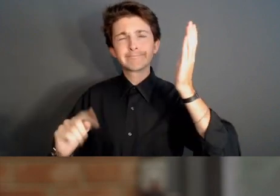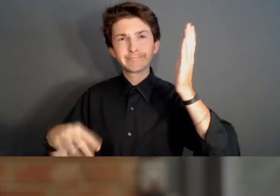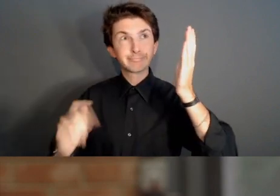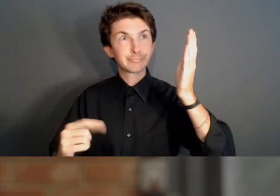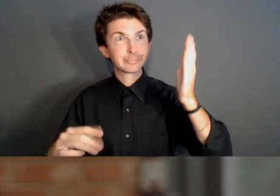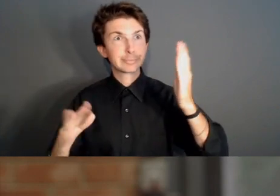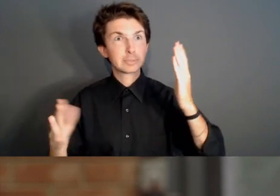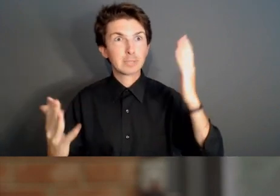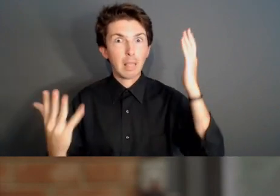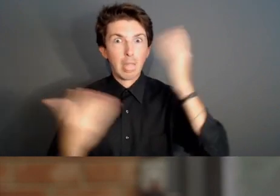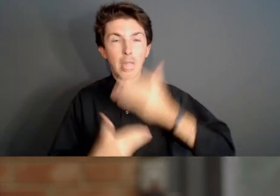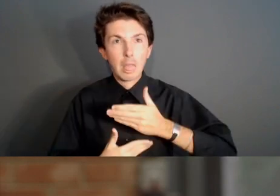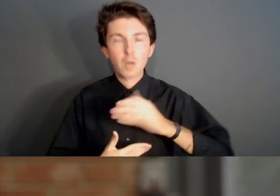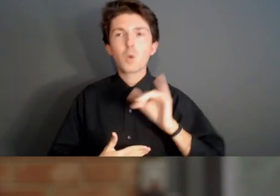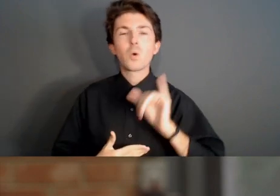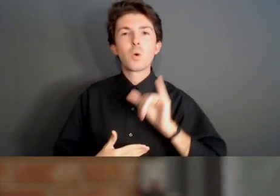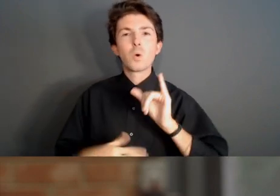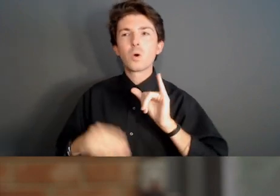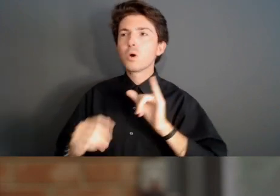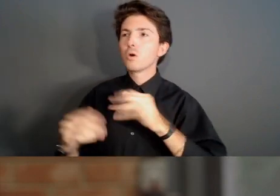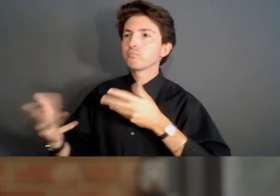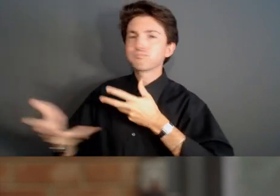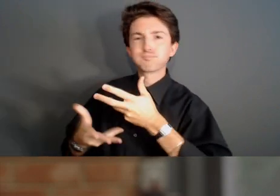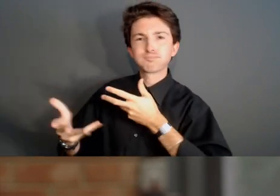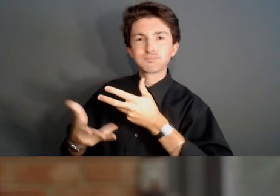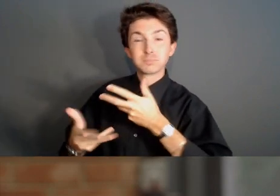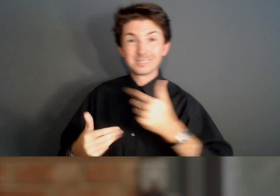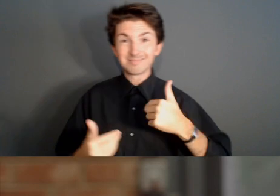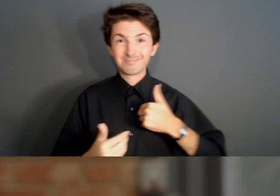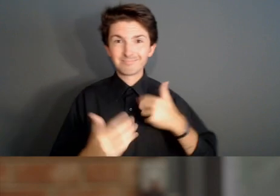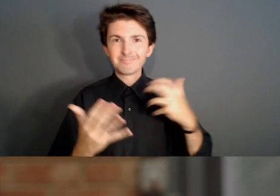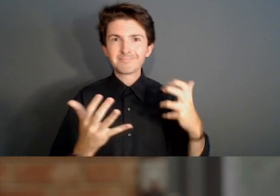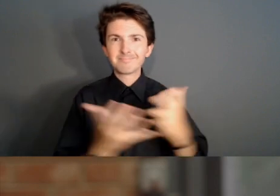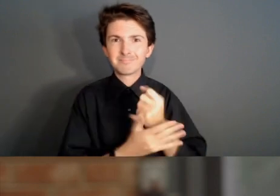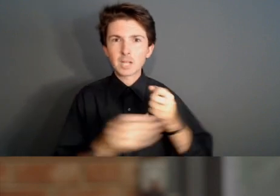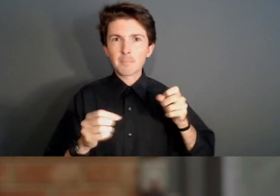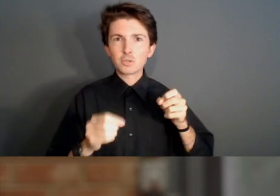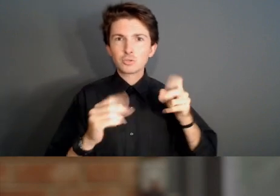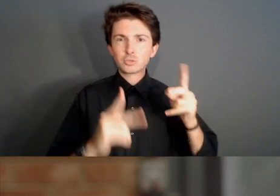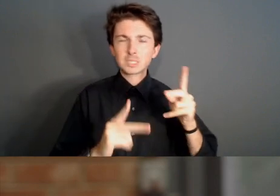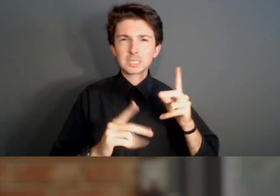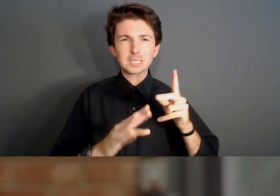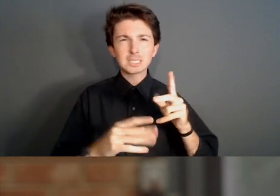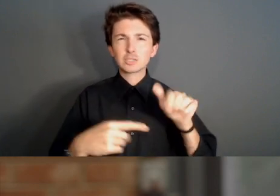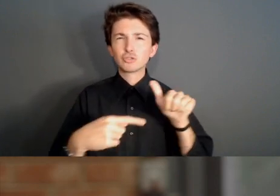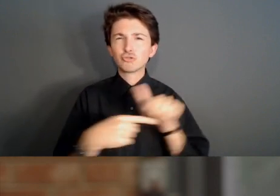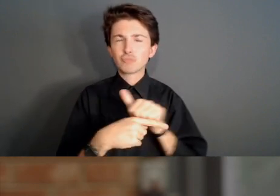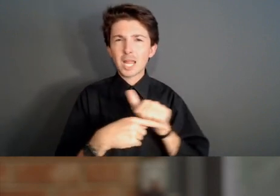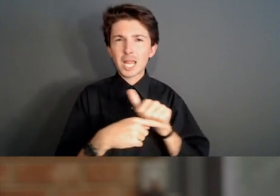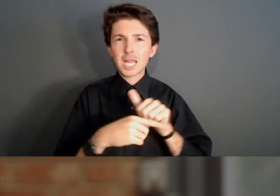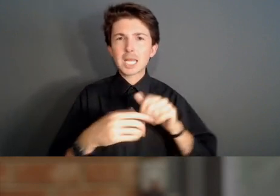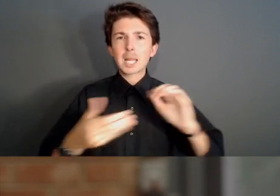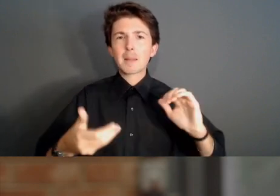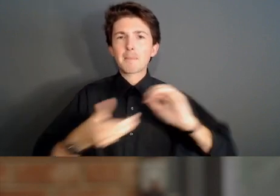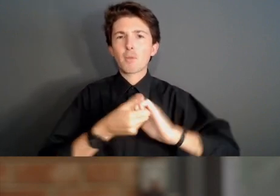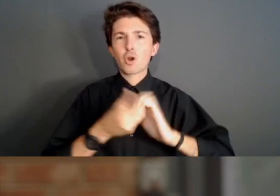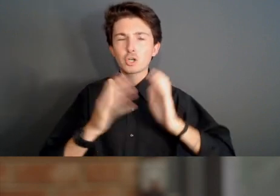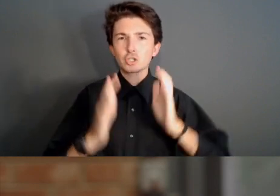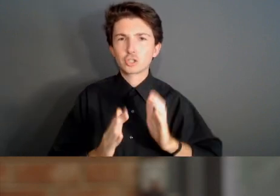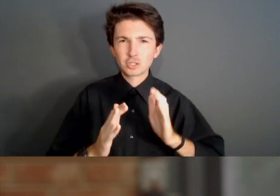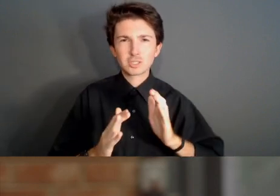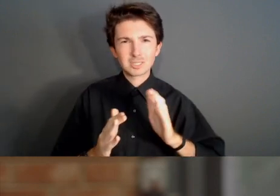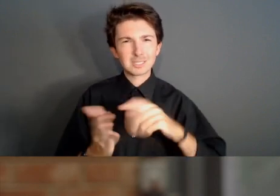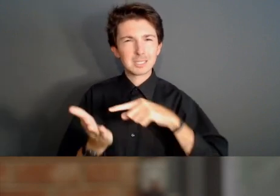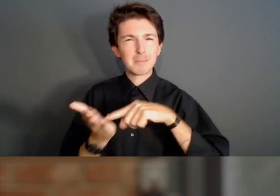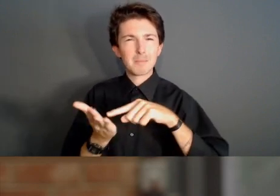intern, I had the opportunity to work and take training modules through Entertainment Partners, which is a payroll